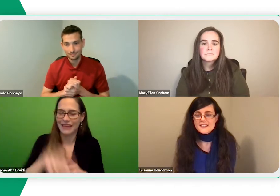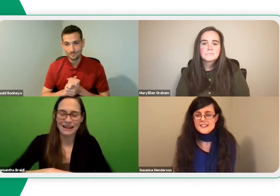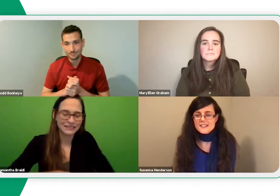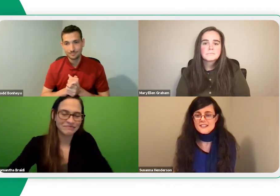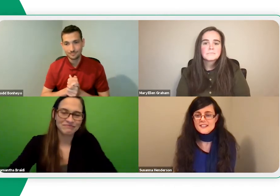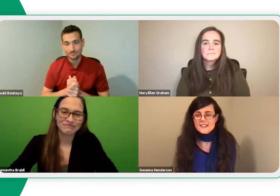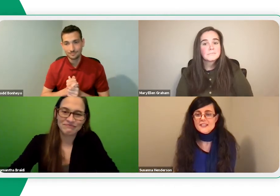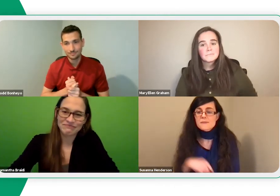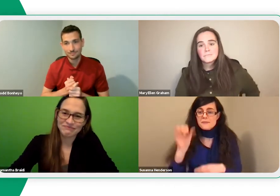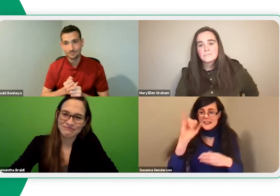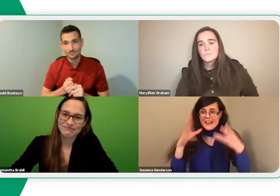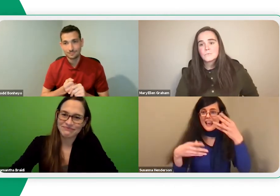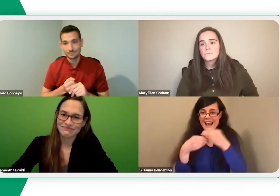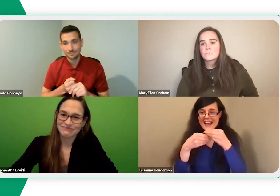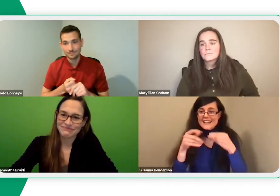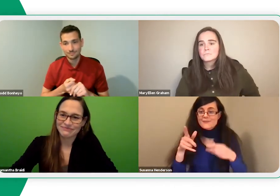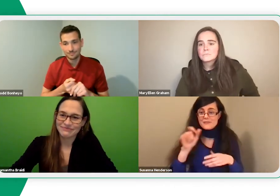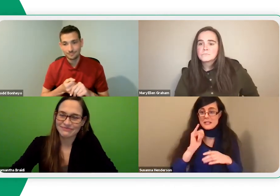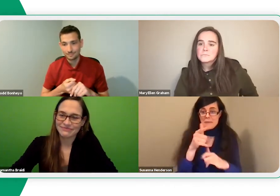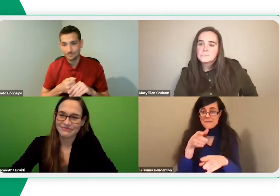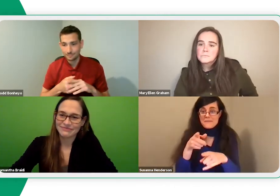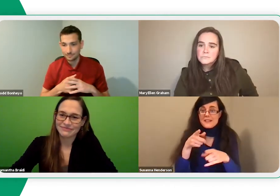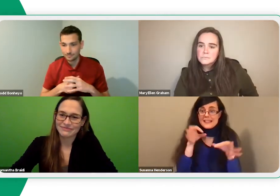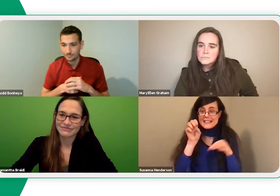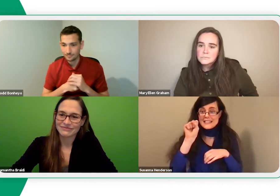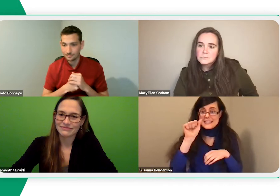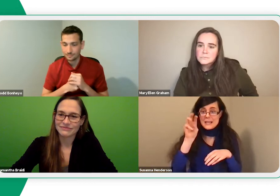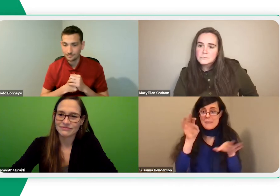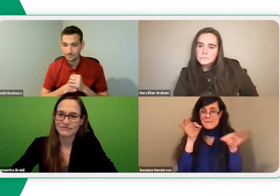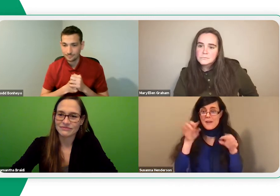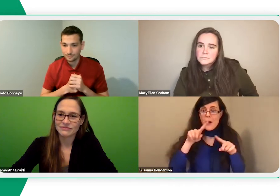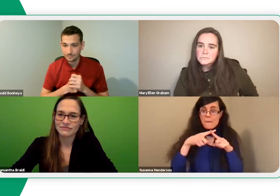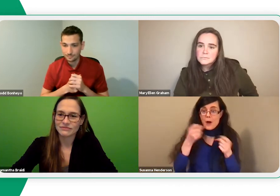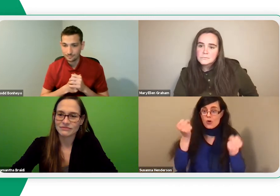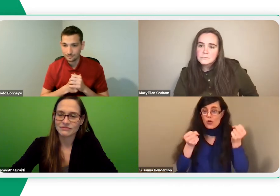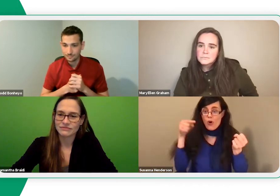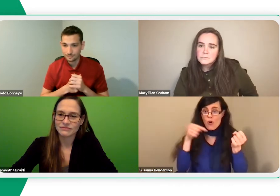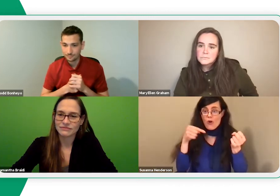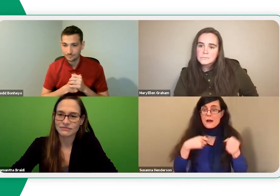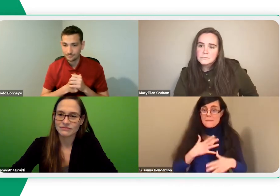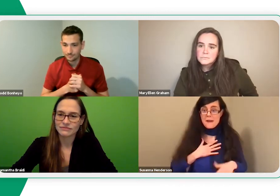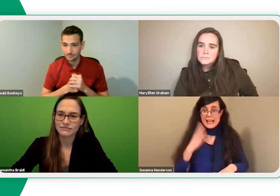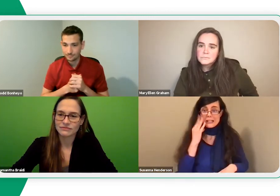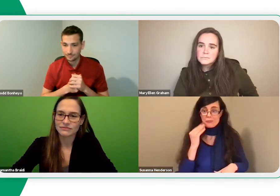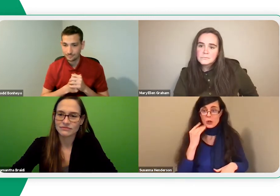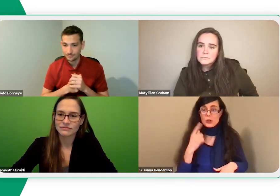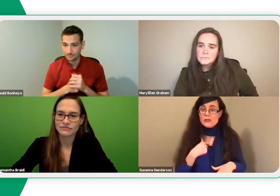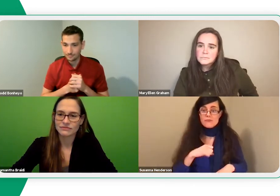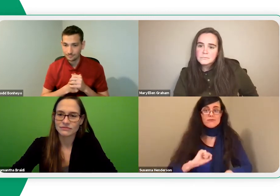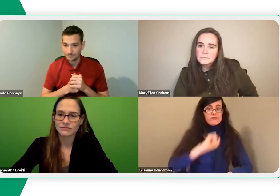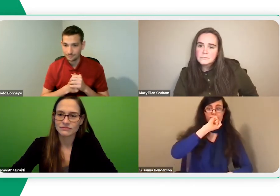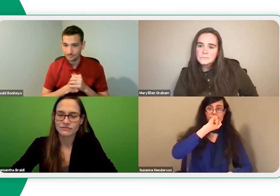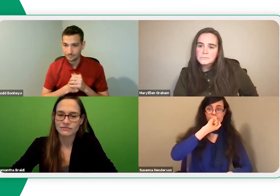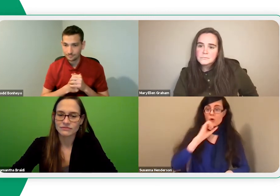interest means, it could lead them into some trouble in life. To add to Sam's comment regarding car